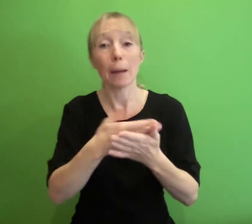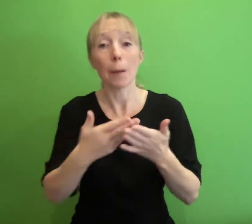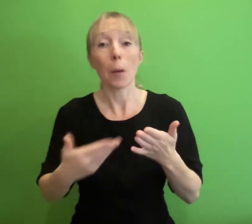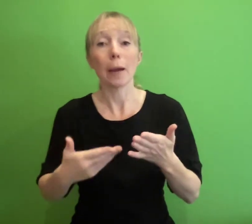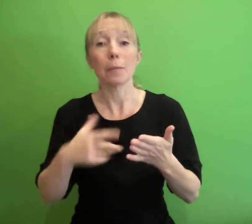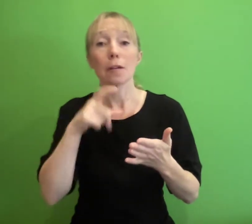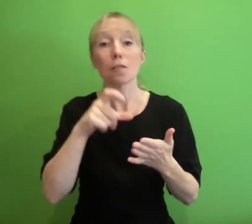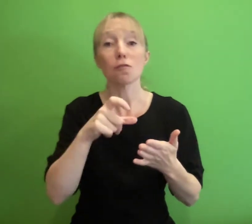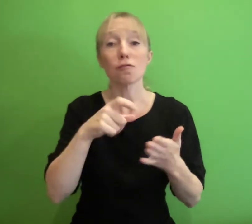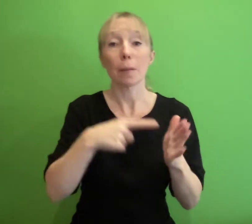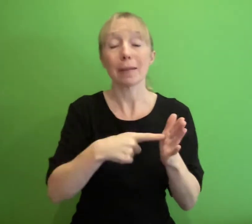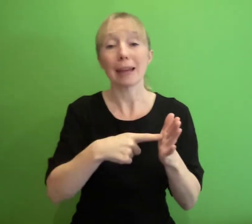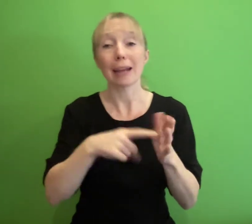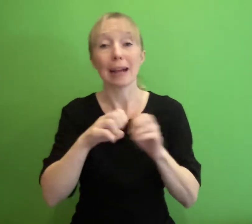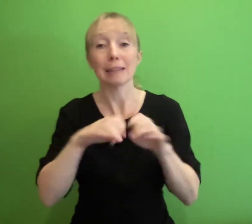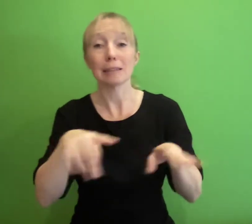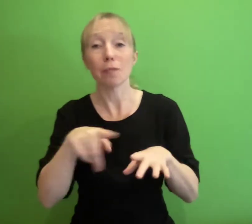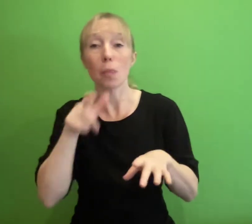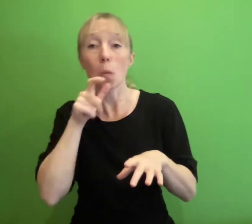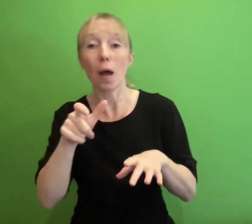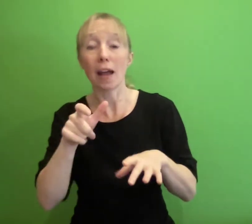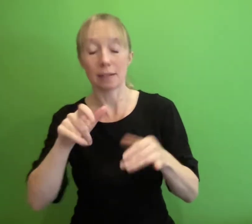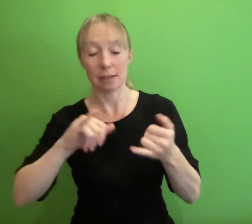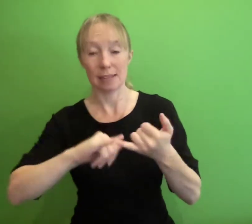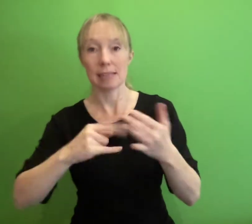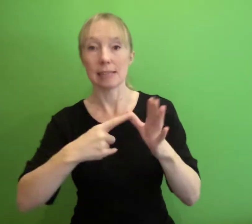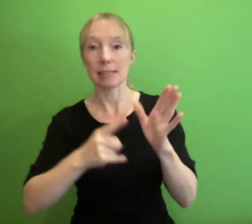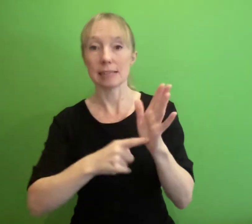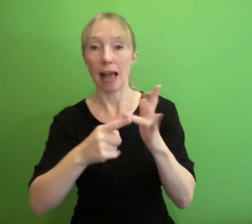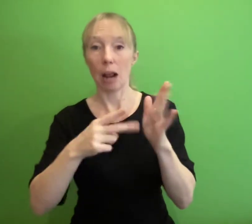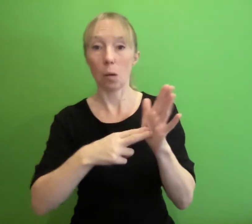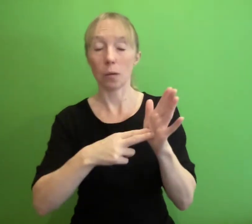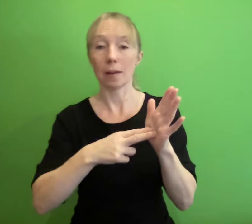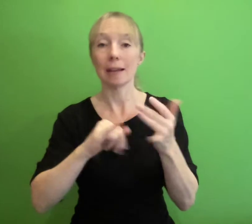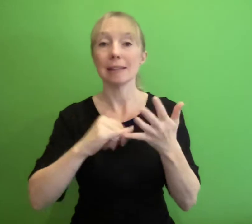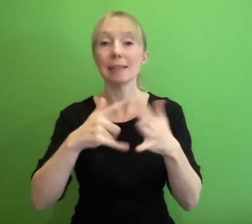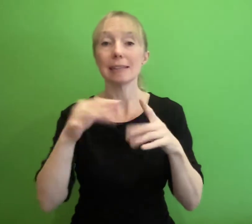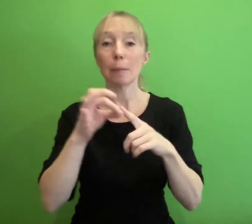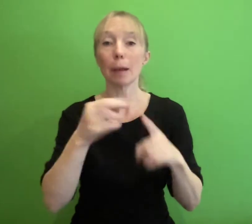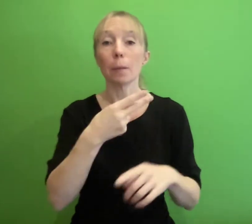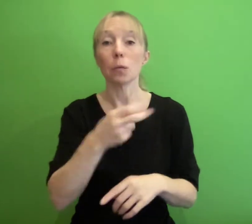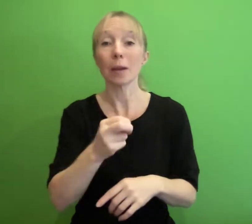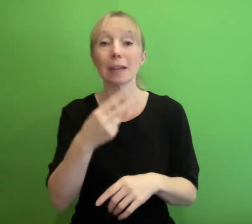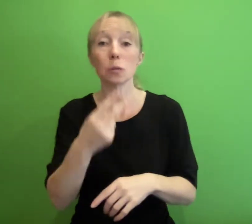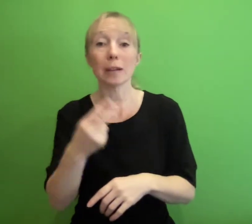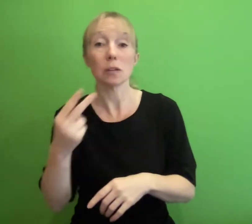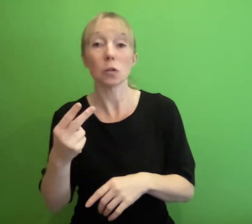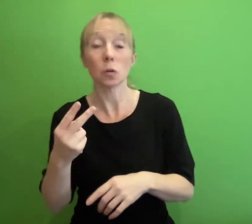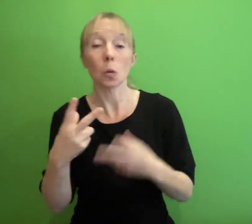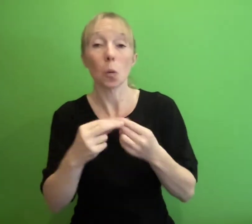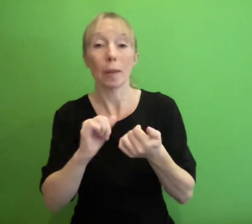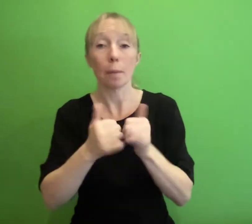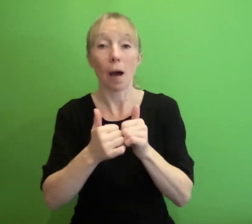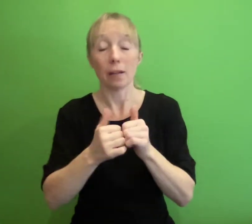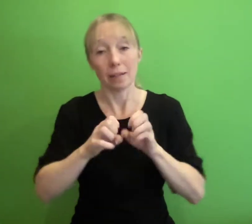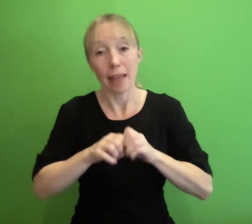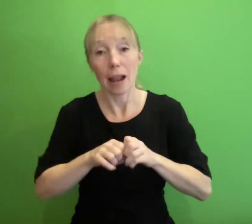Word Salon. In September 2022, with partners, they launched the UK's first Disabled